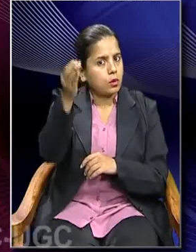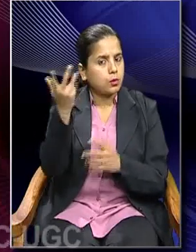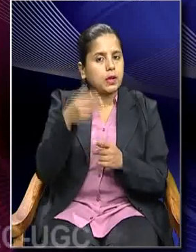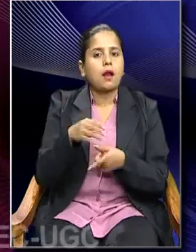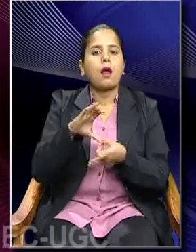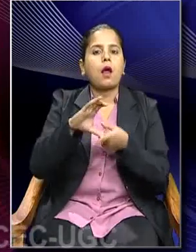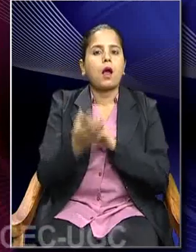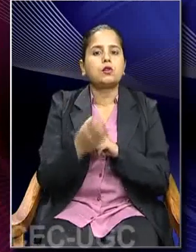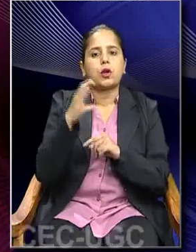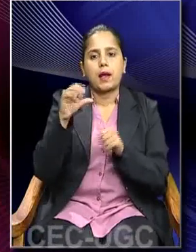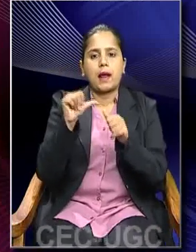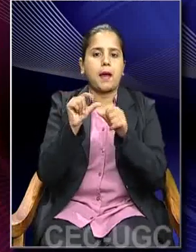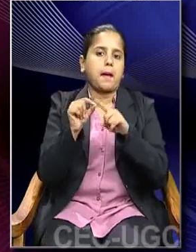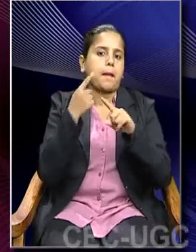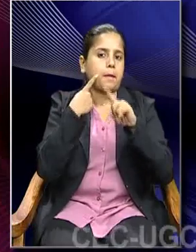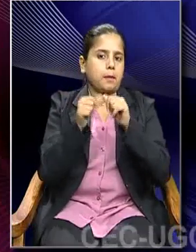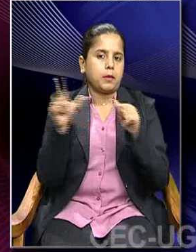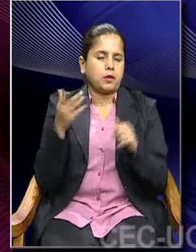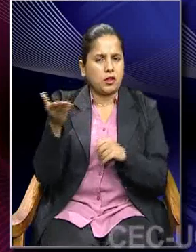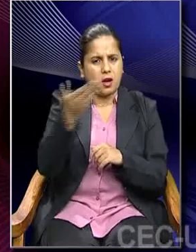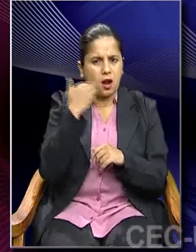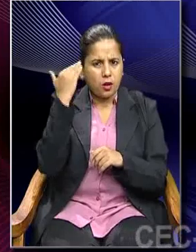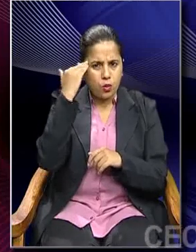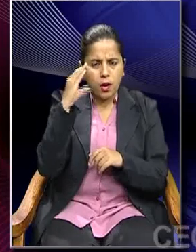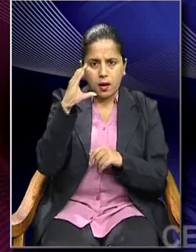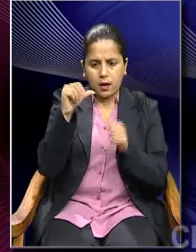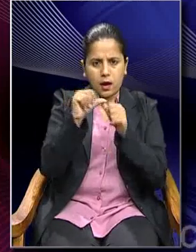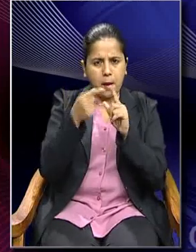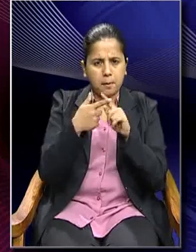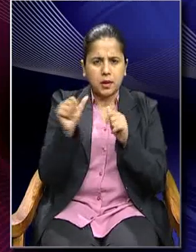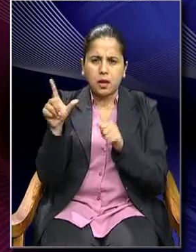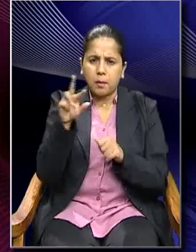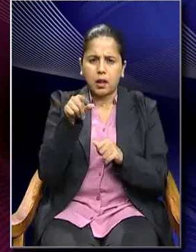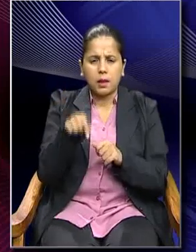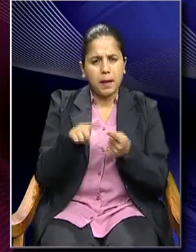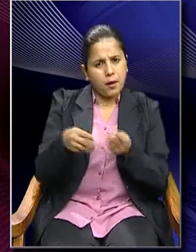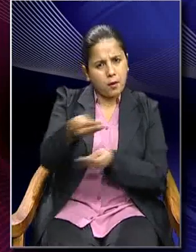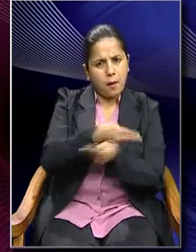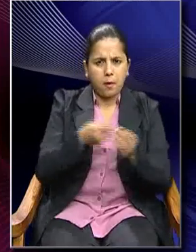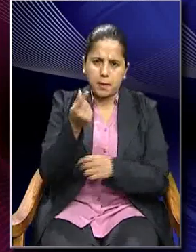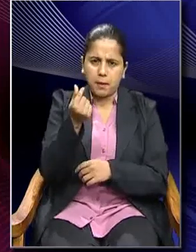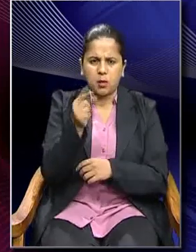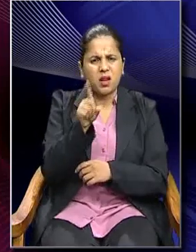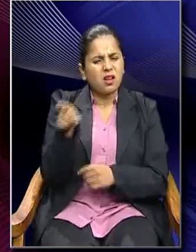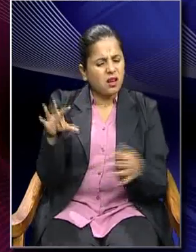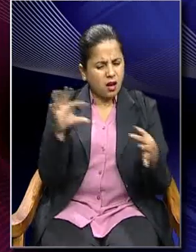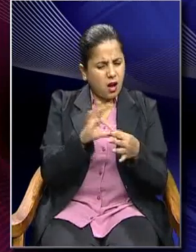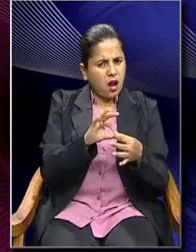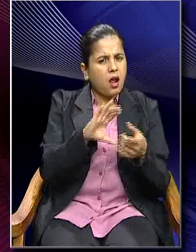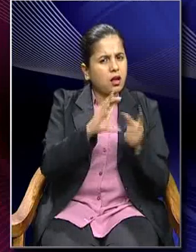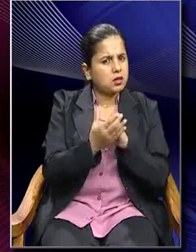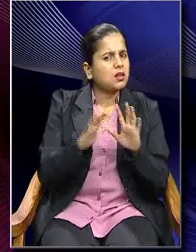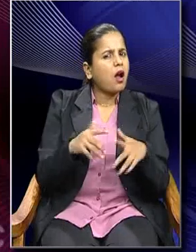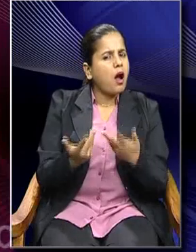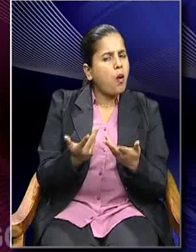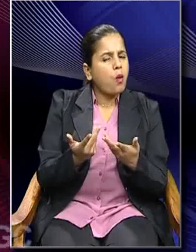cultural capital. Now we know that capital means money, economy. How are we relating it to culture?